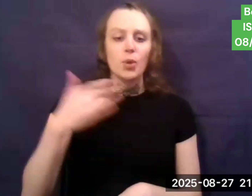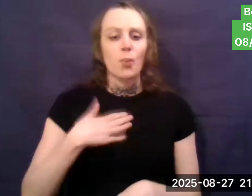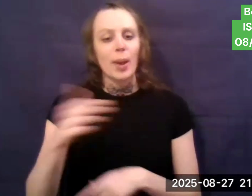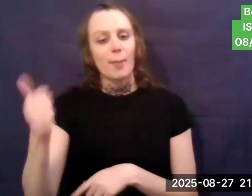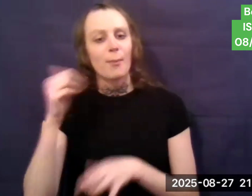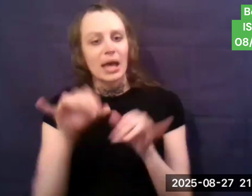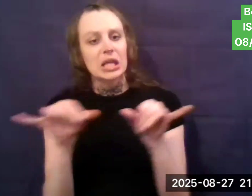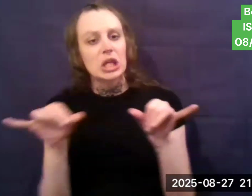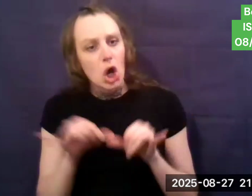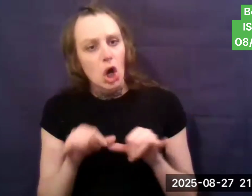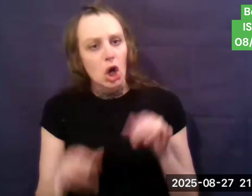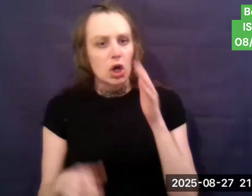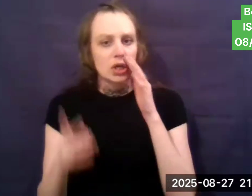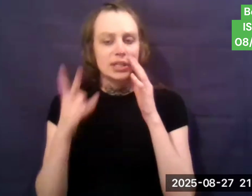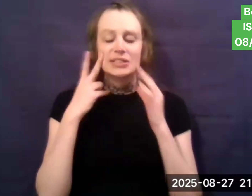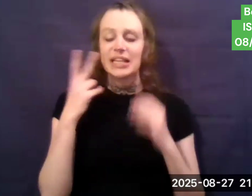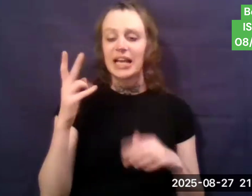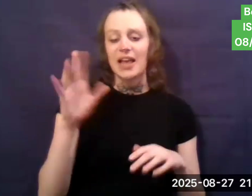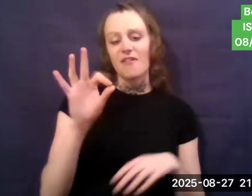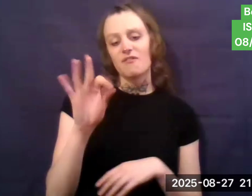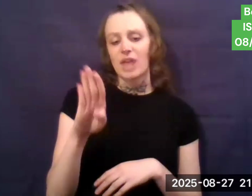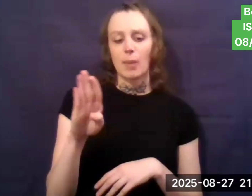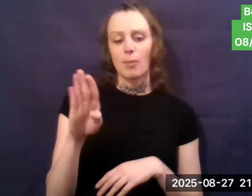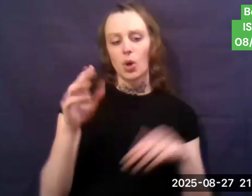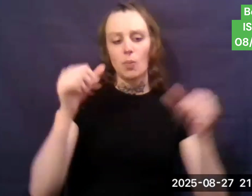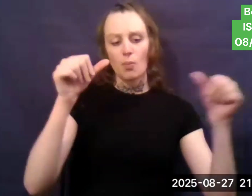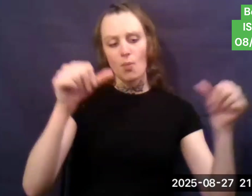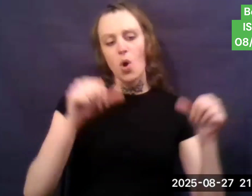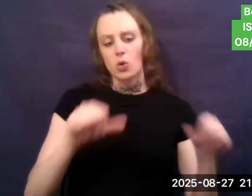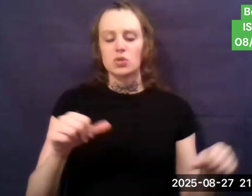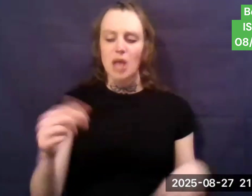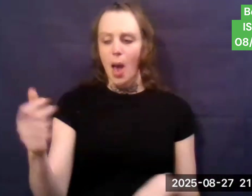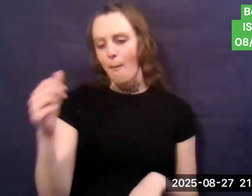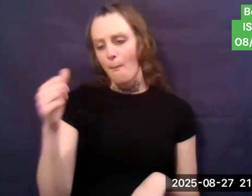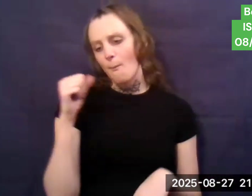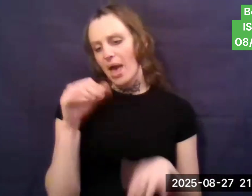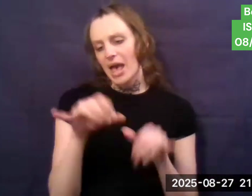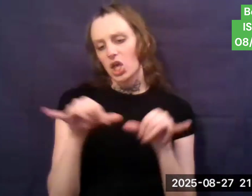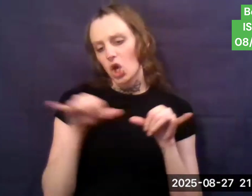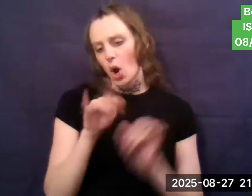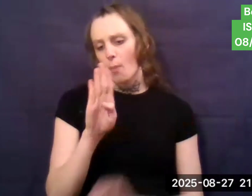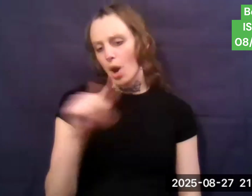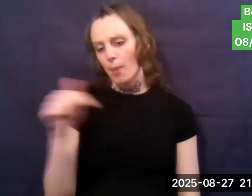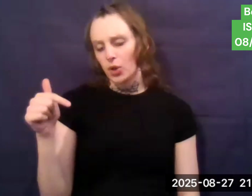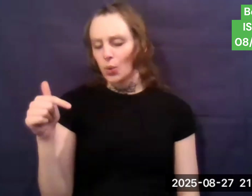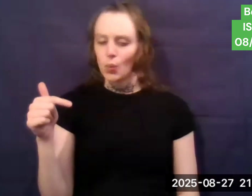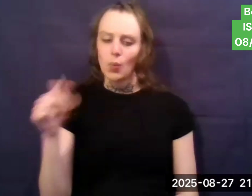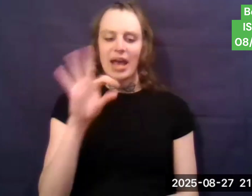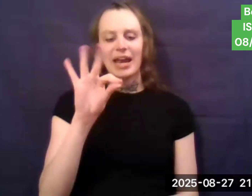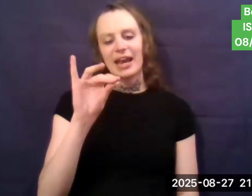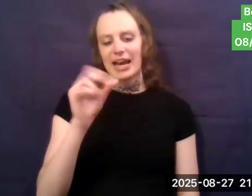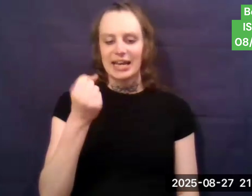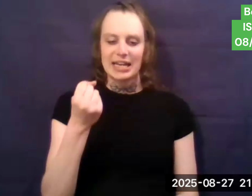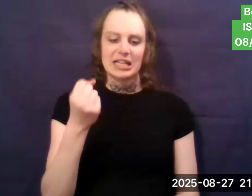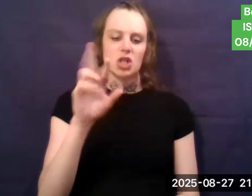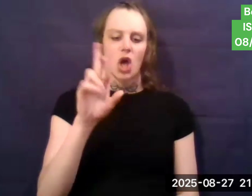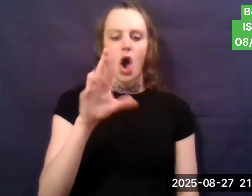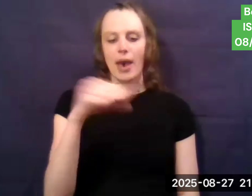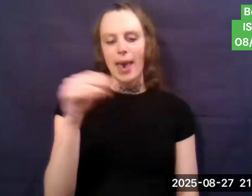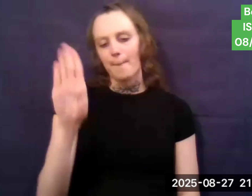of like backyard barbecue 90s R&B music. Like that's what my house is now. I'm the get together house in a totally different